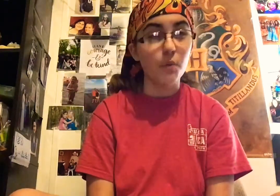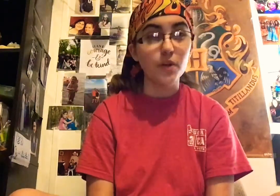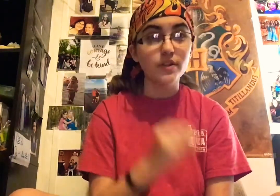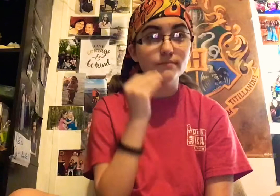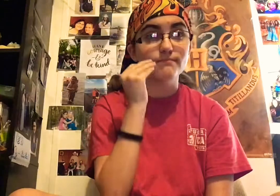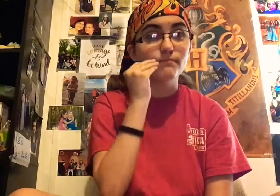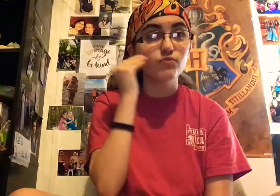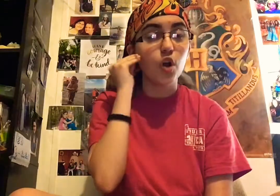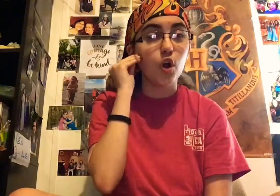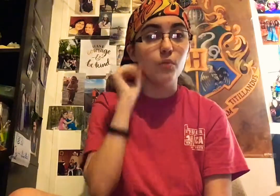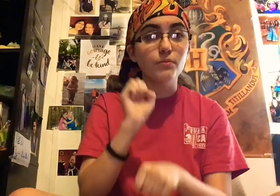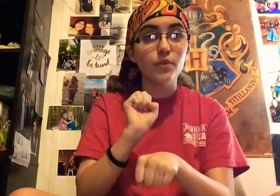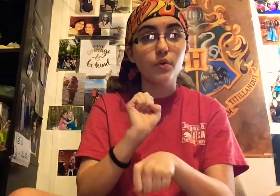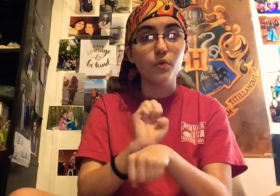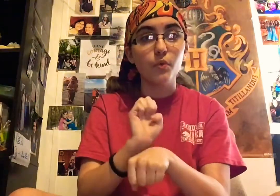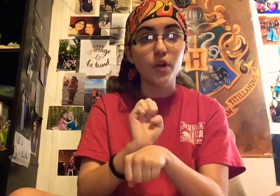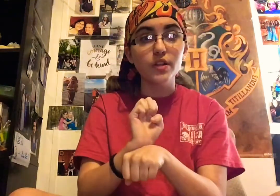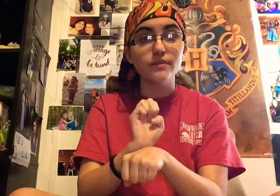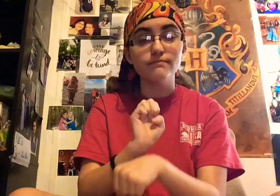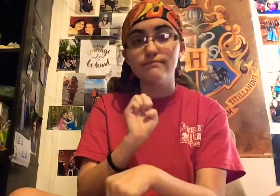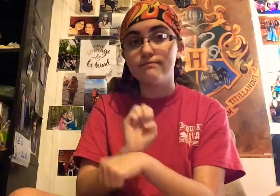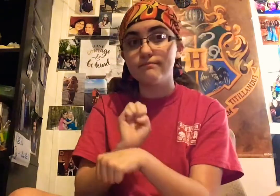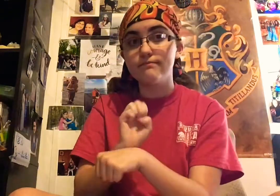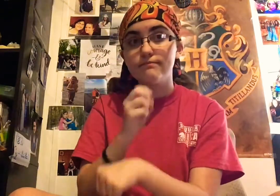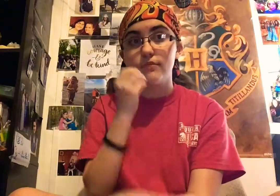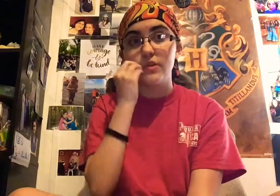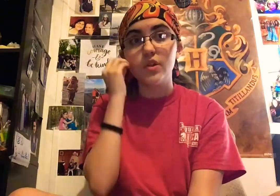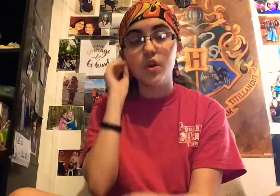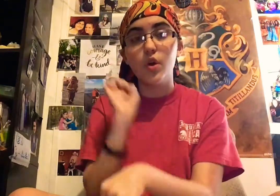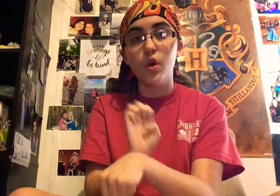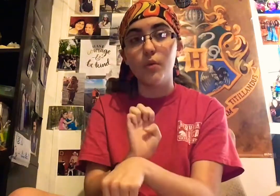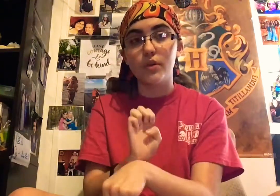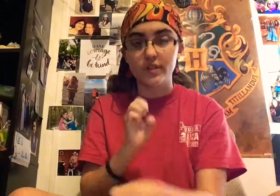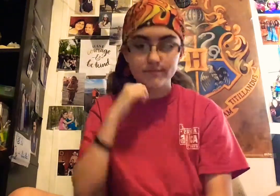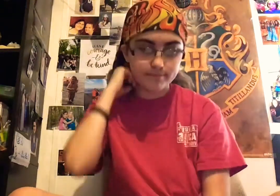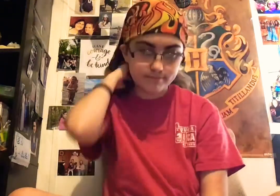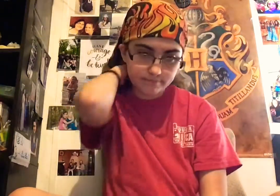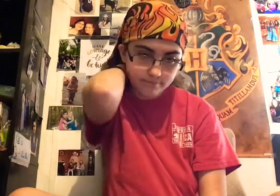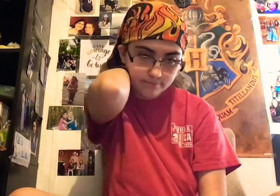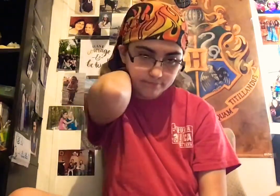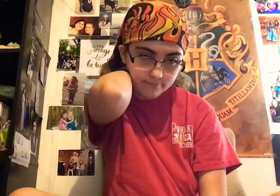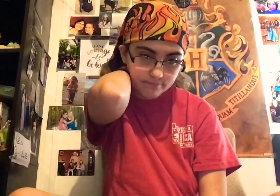Homework. Homework. Homework.